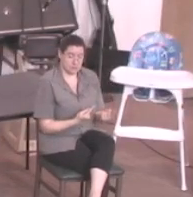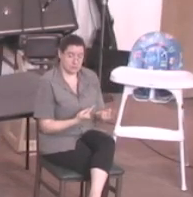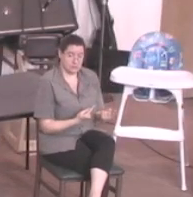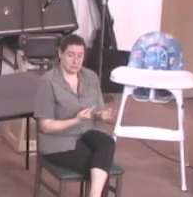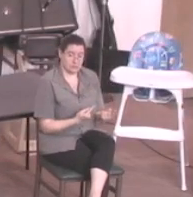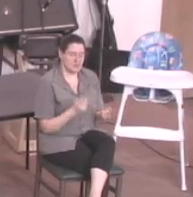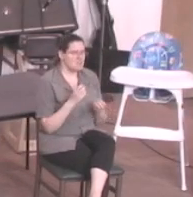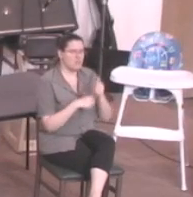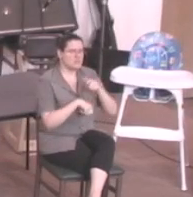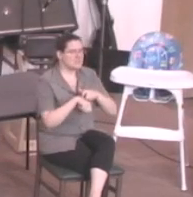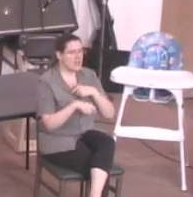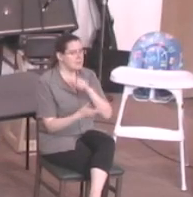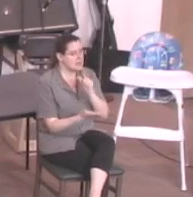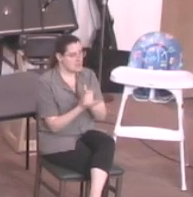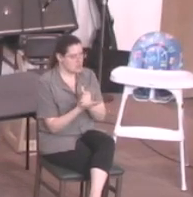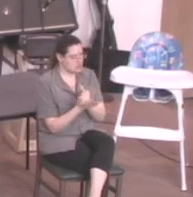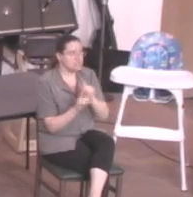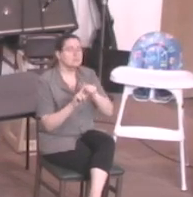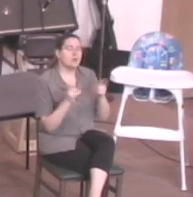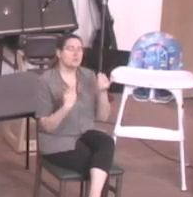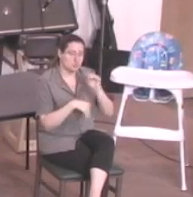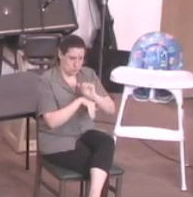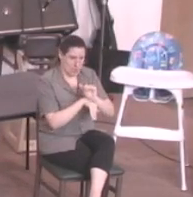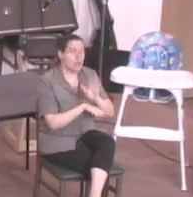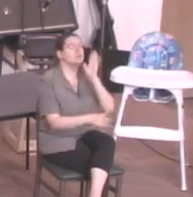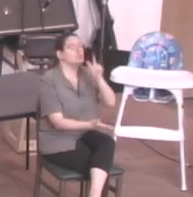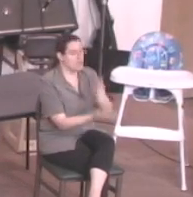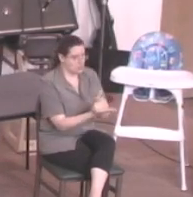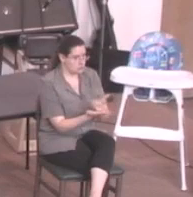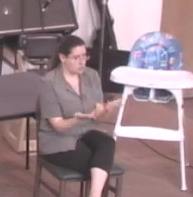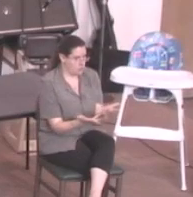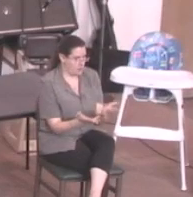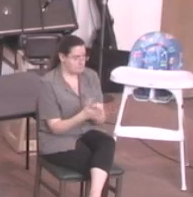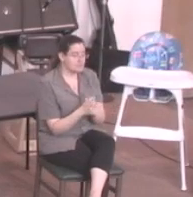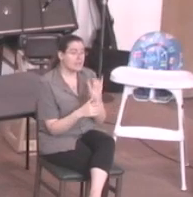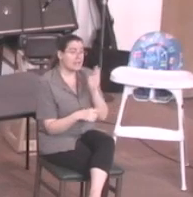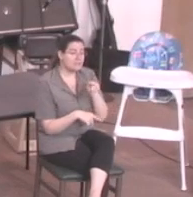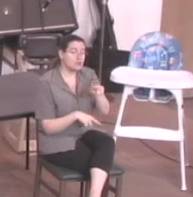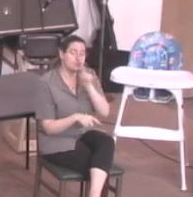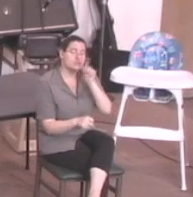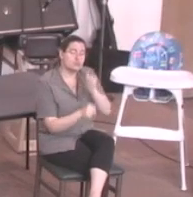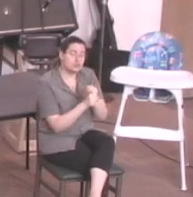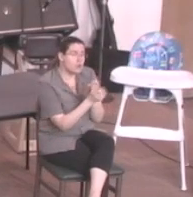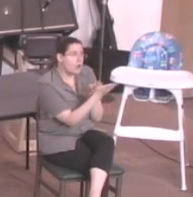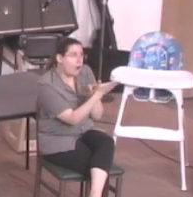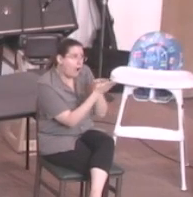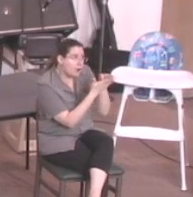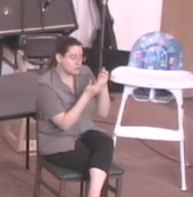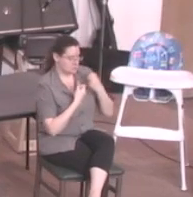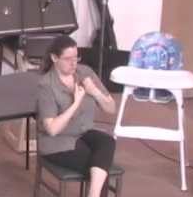I usually don't guarantee nothing, but I will guarantee this. If you're truly honest with Him,